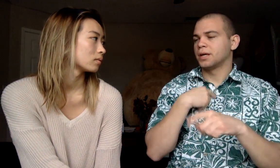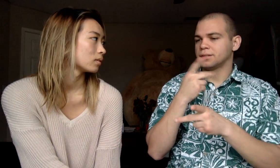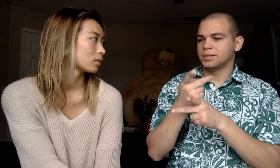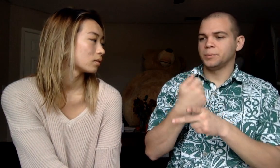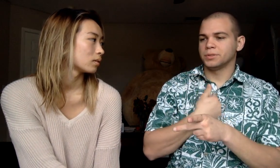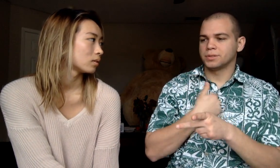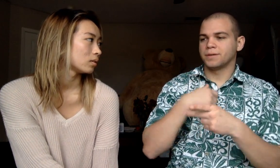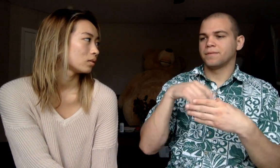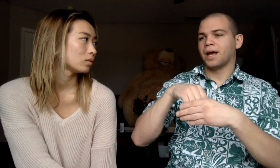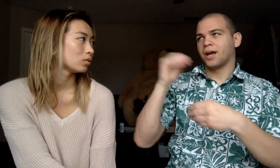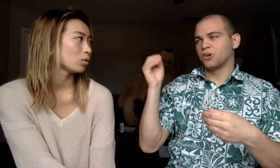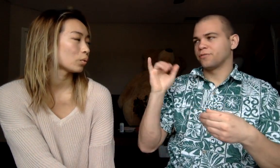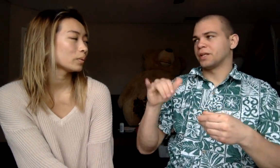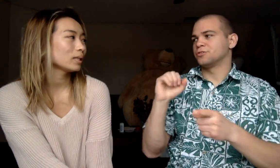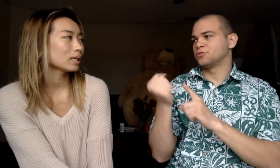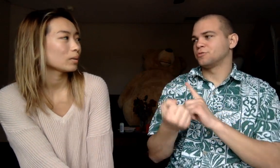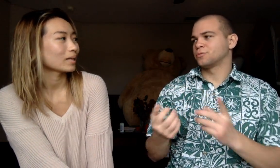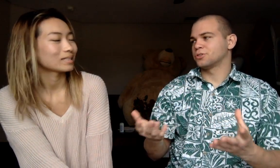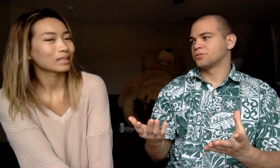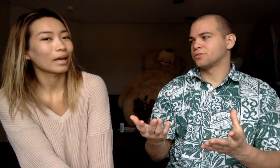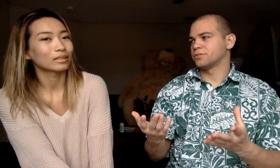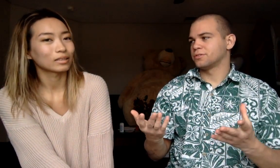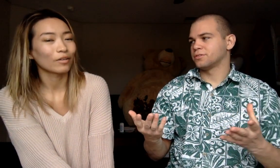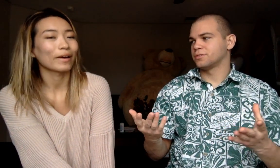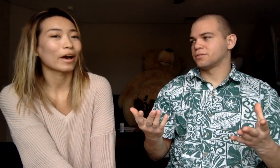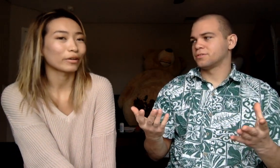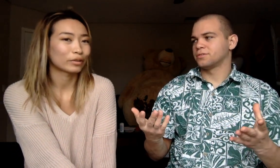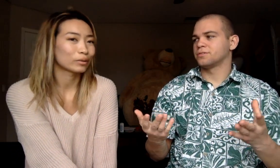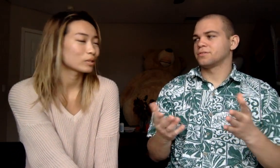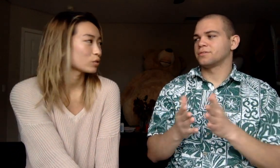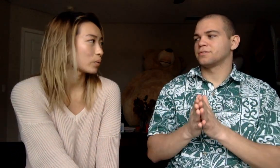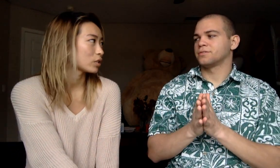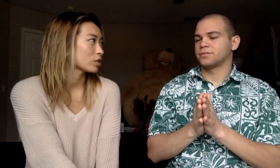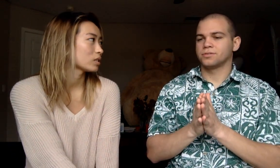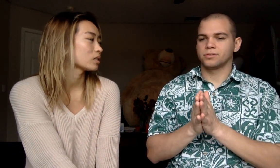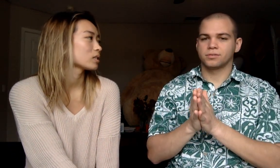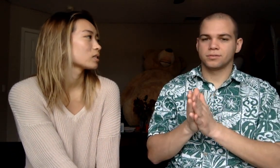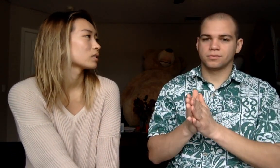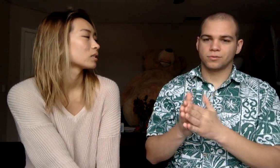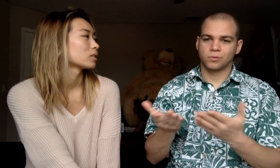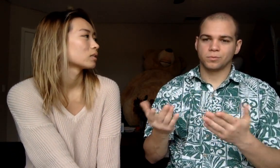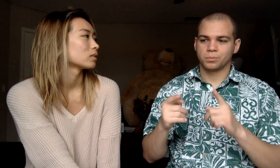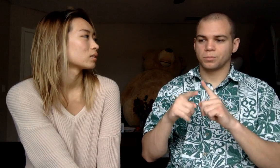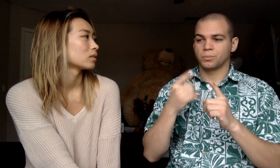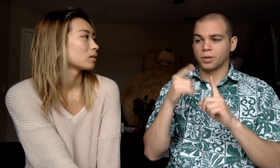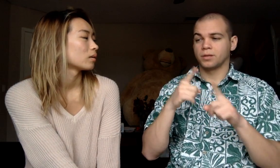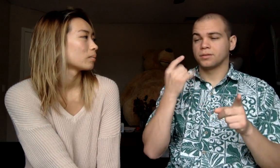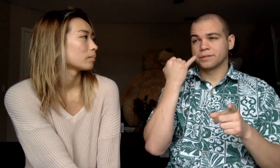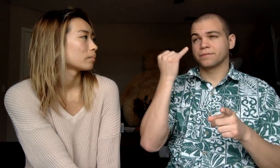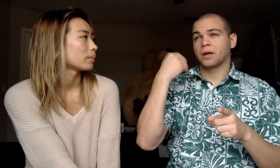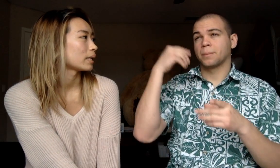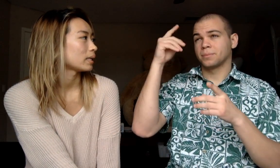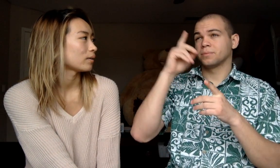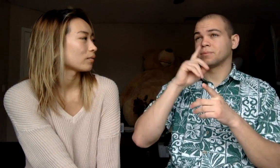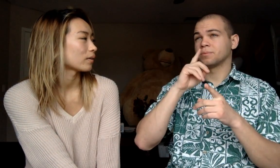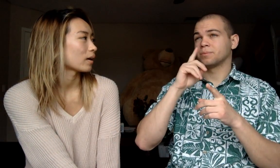normally I keep myself out of those situations But if